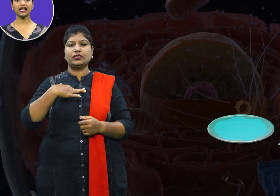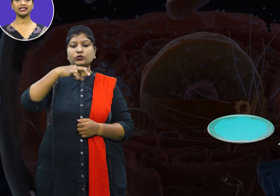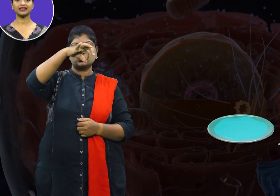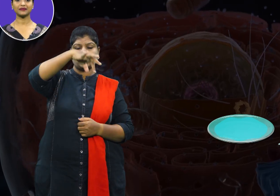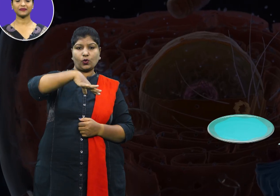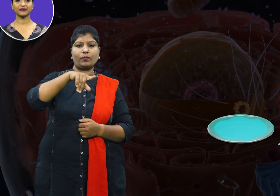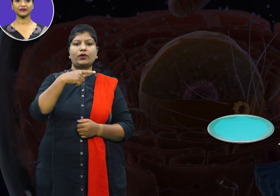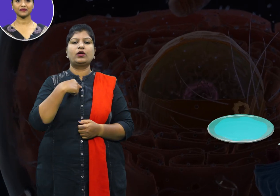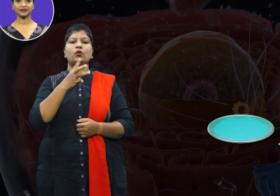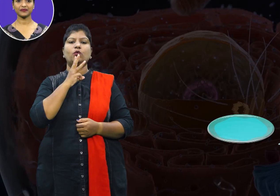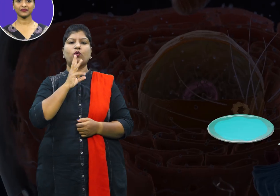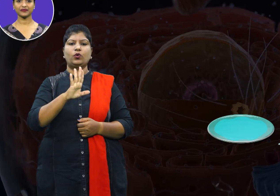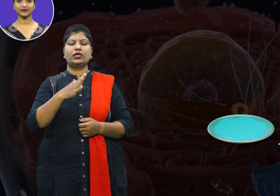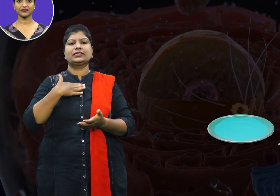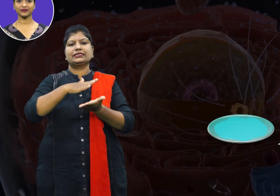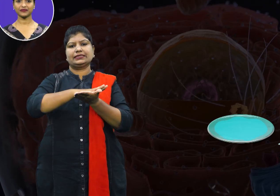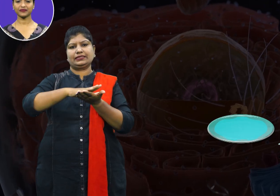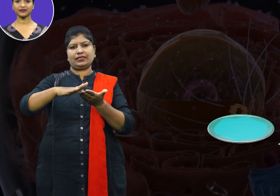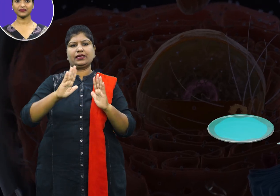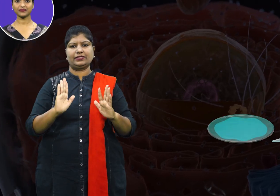a slide.